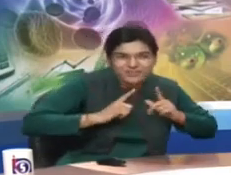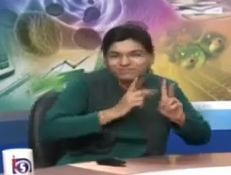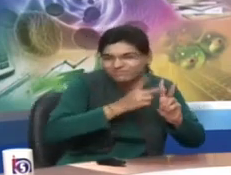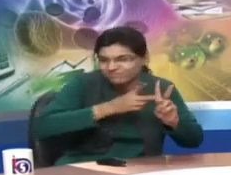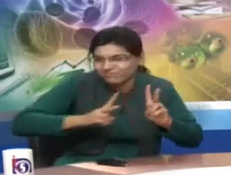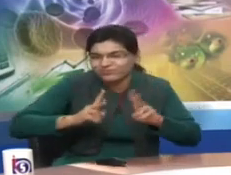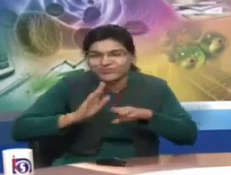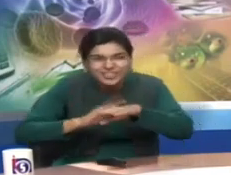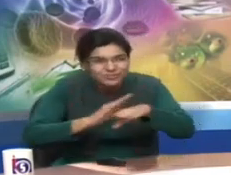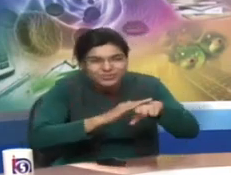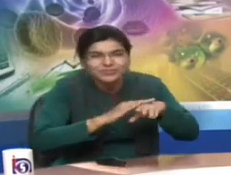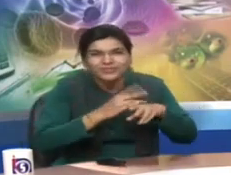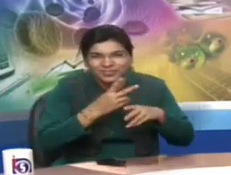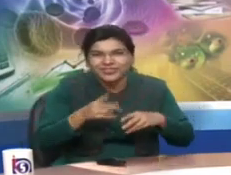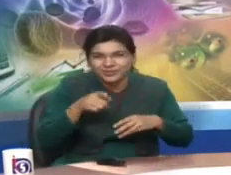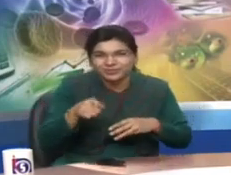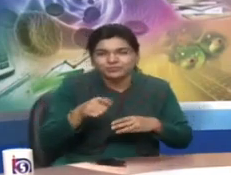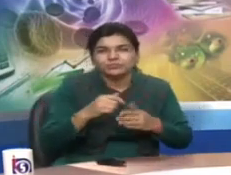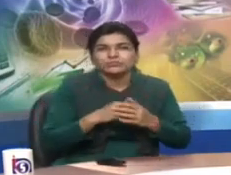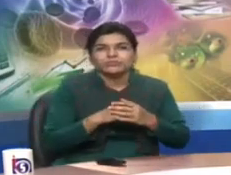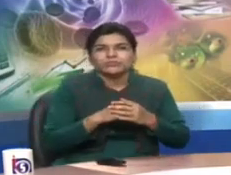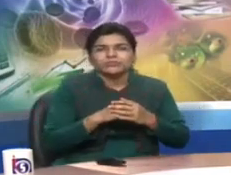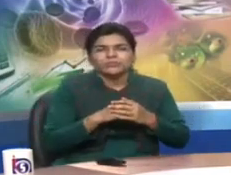And living and experiencing the major subject.